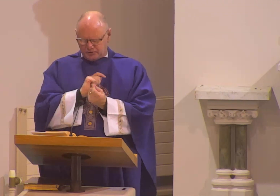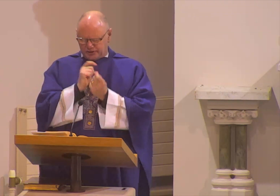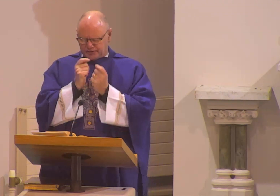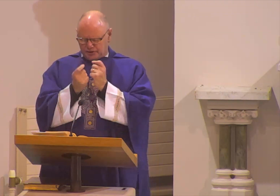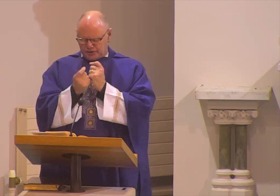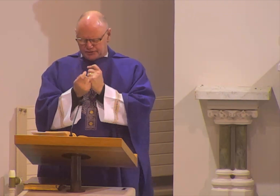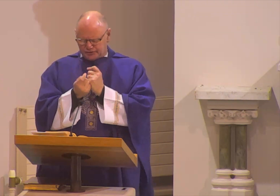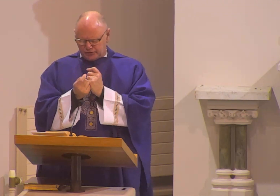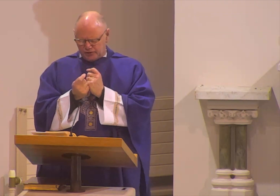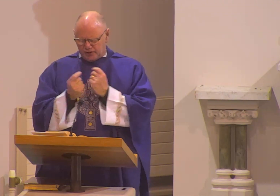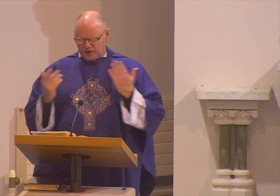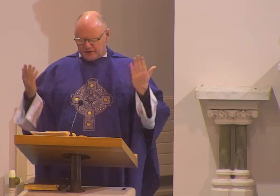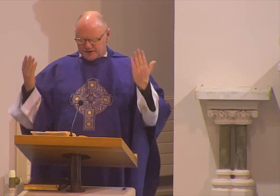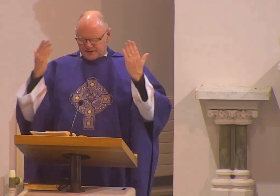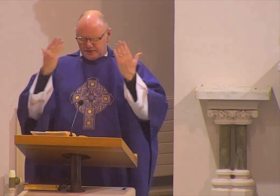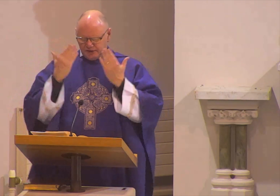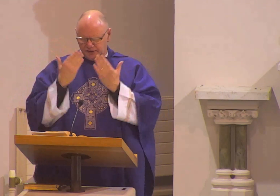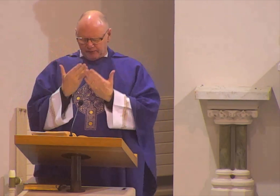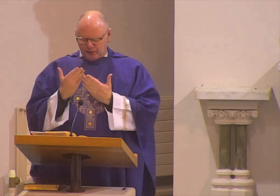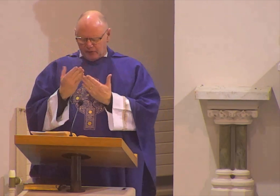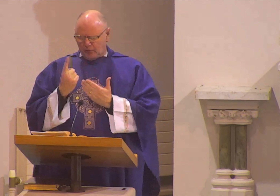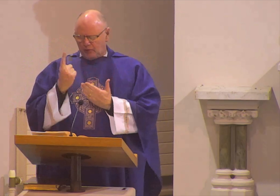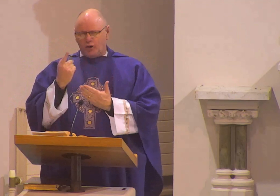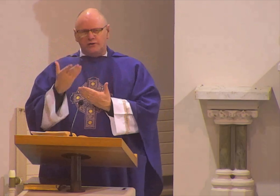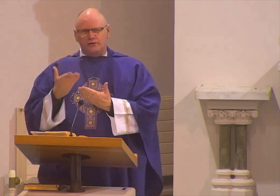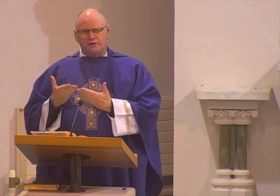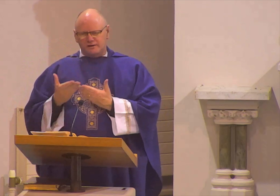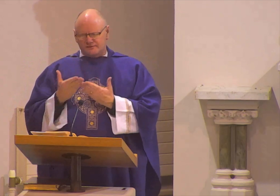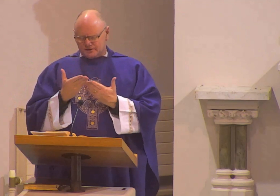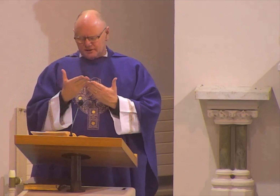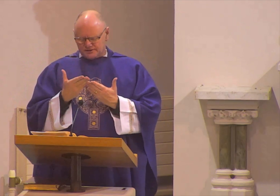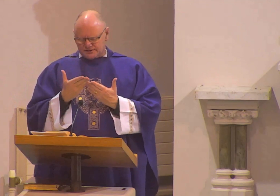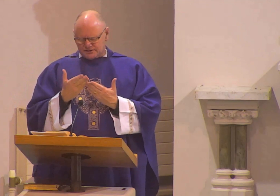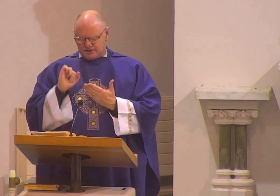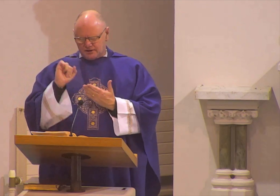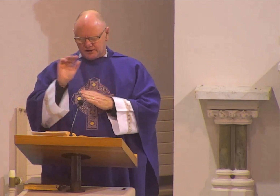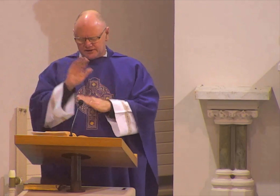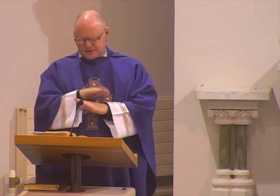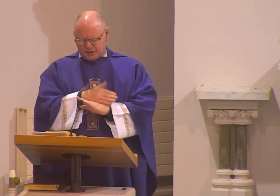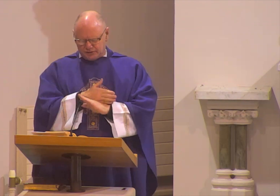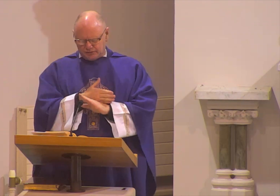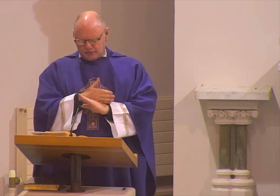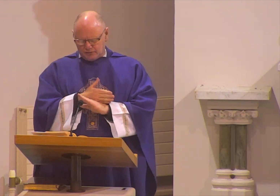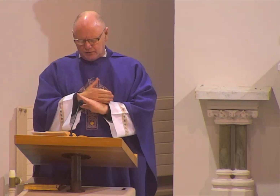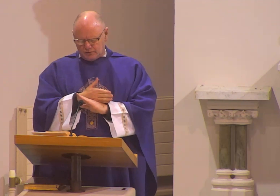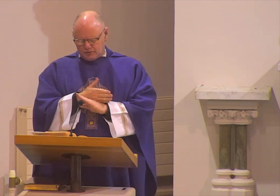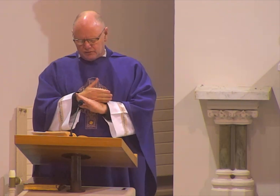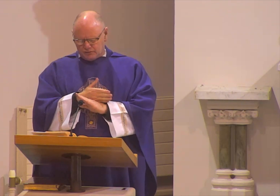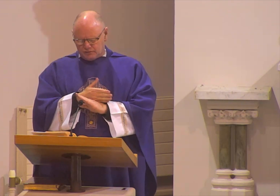salvation, we turn to this evening, the one who gives us his Son,